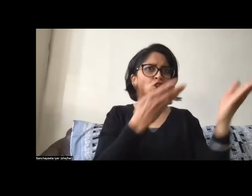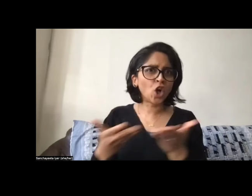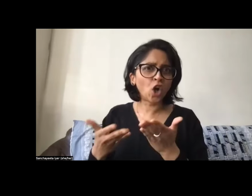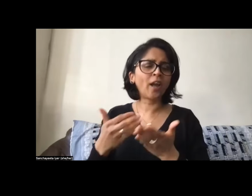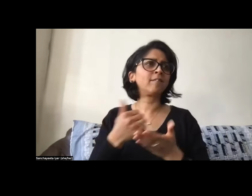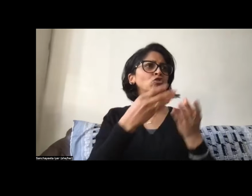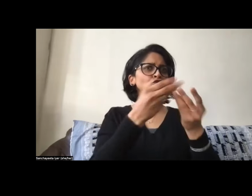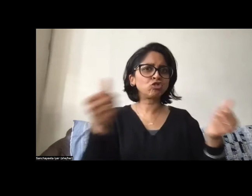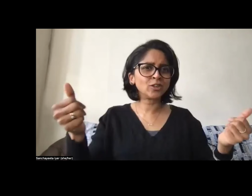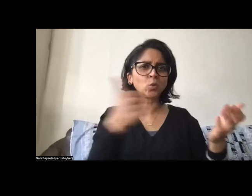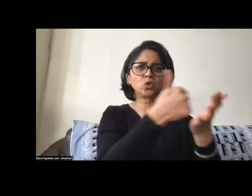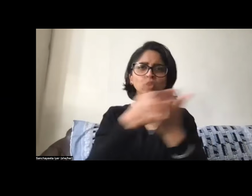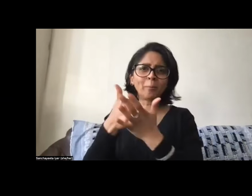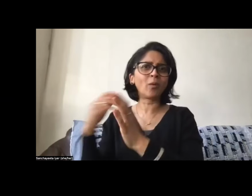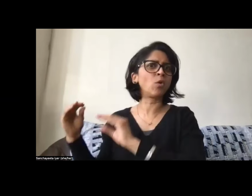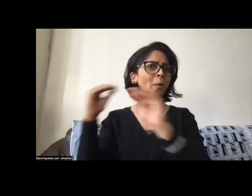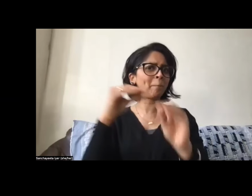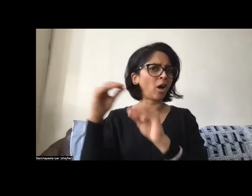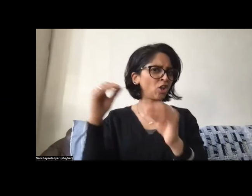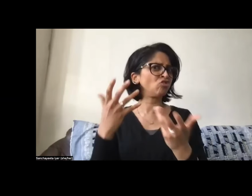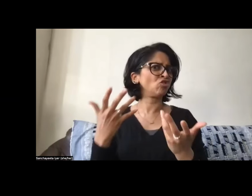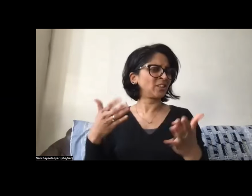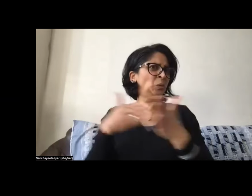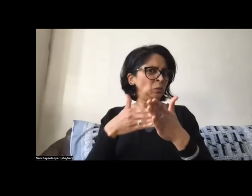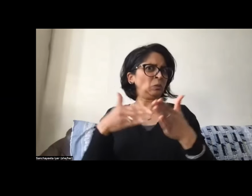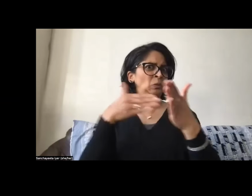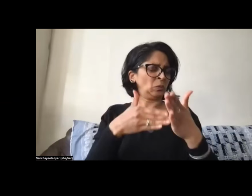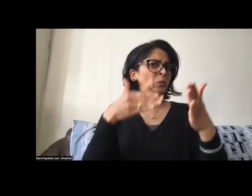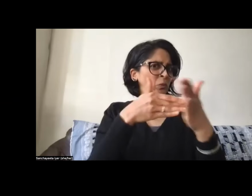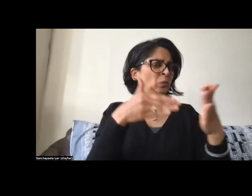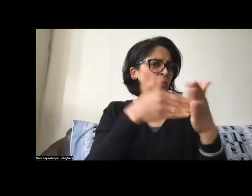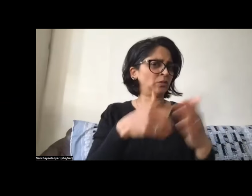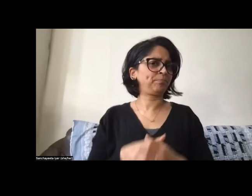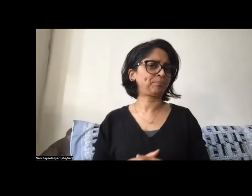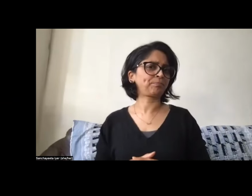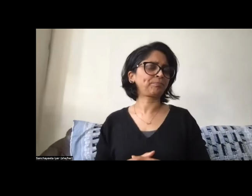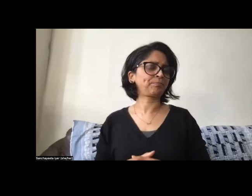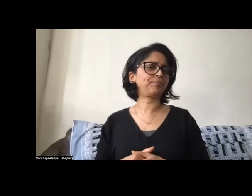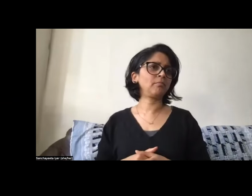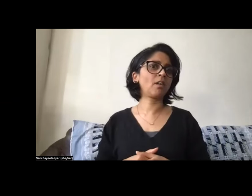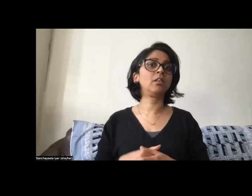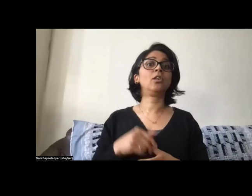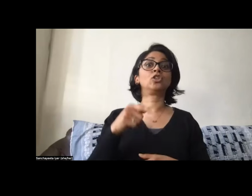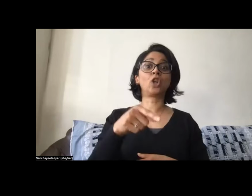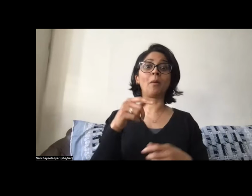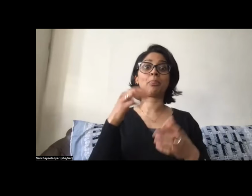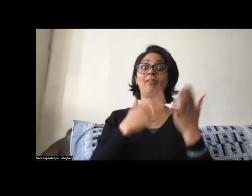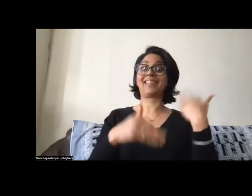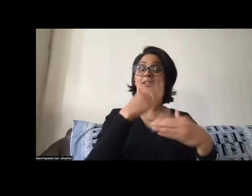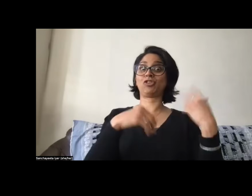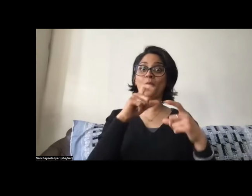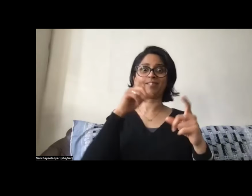negativity around migrants. There were issues with services and support for people moving to the UK, and quite a lot of barriers